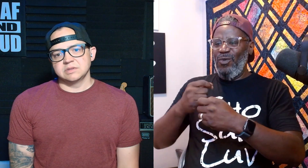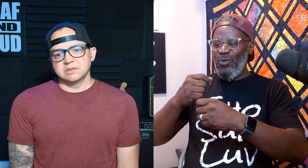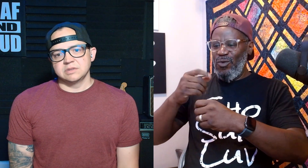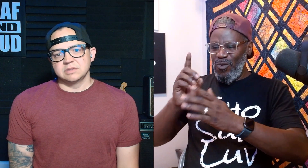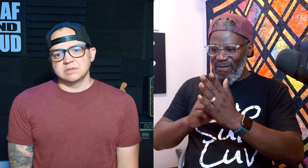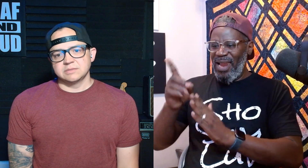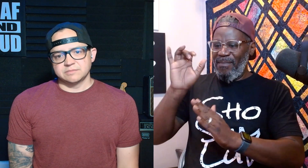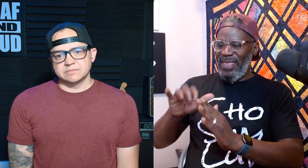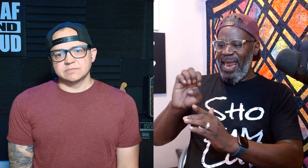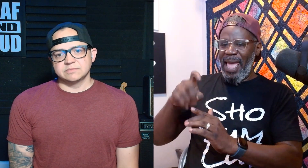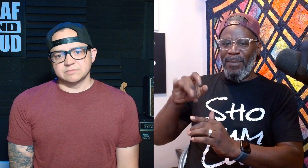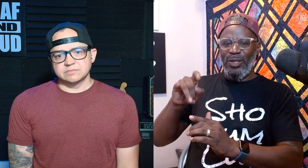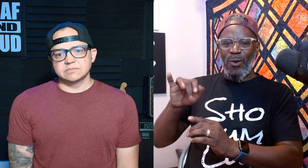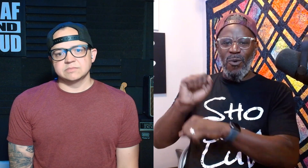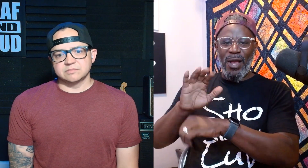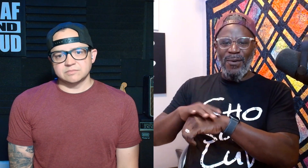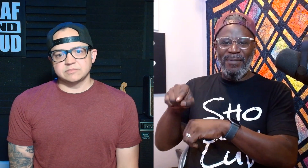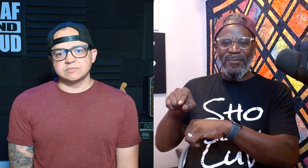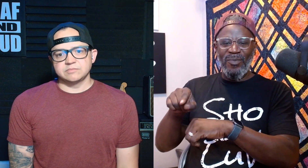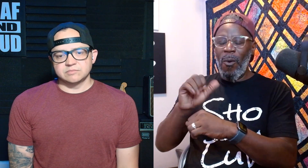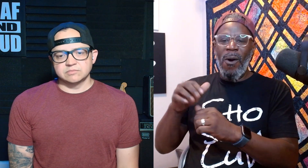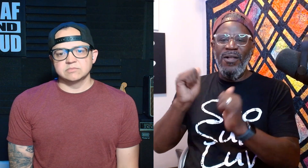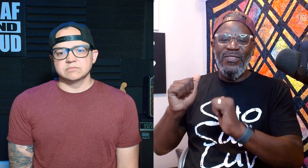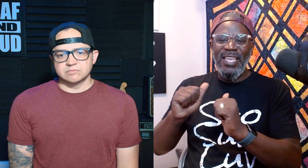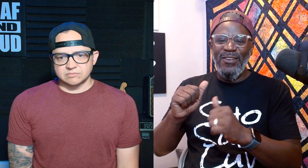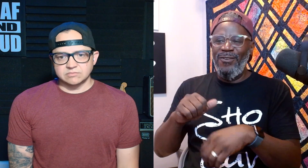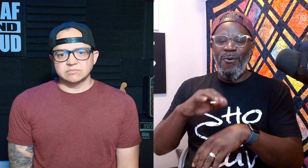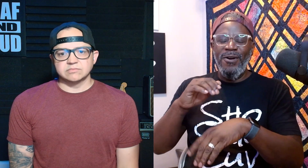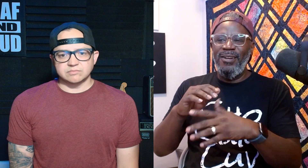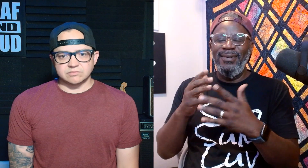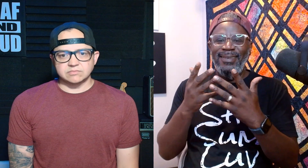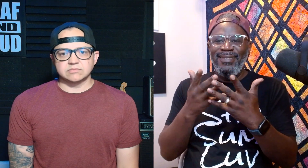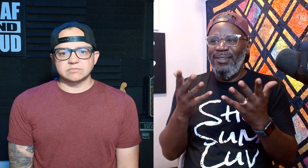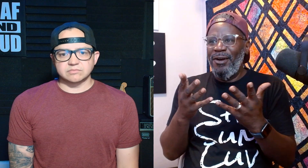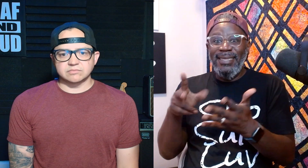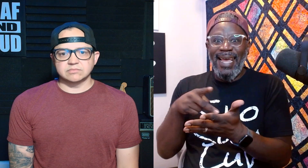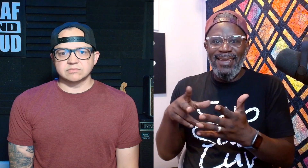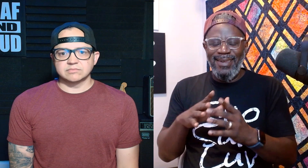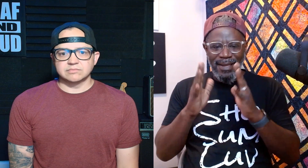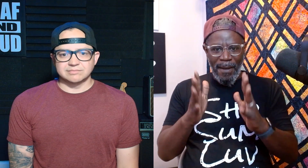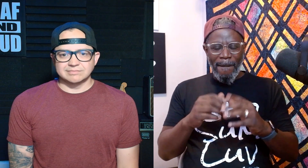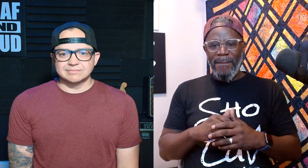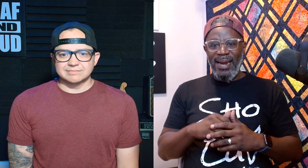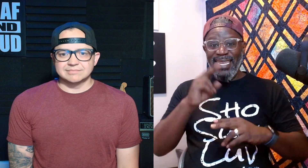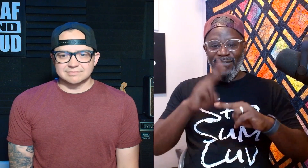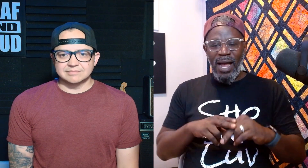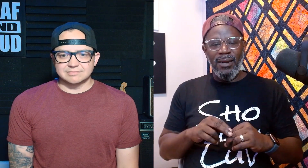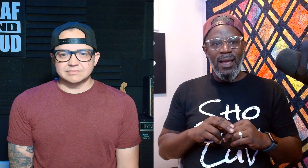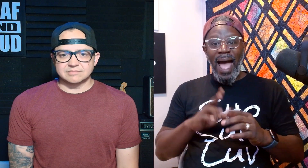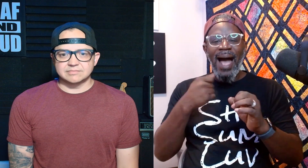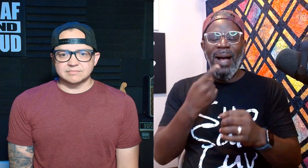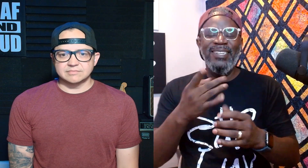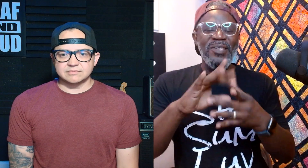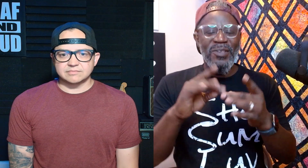team to develop that episode you're working on, or theater, or dance. But it's